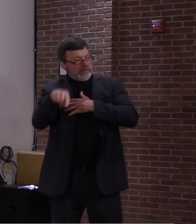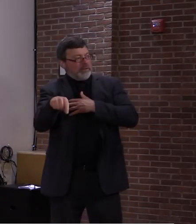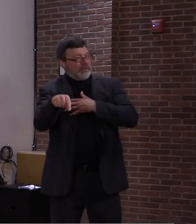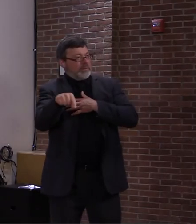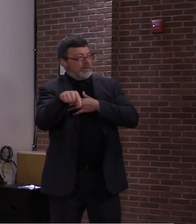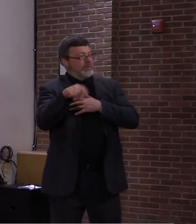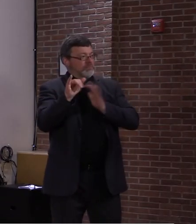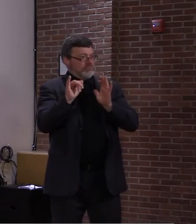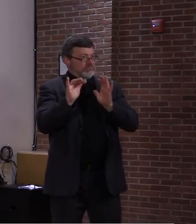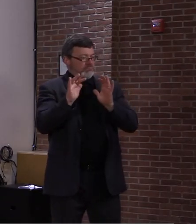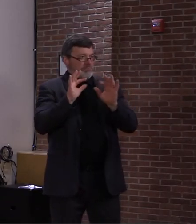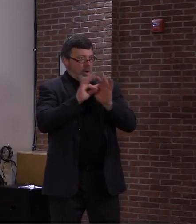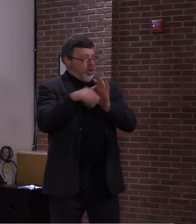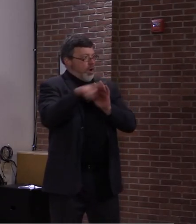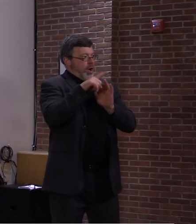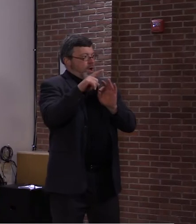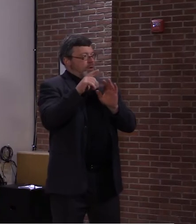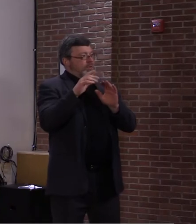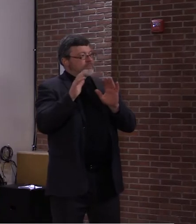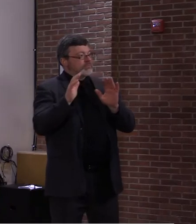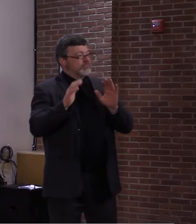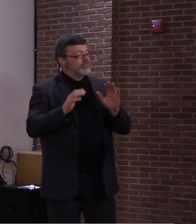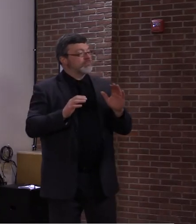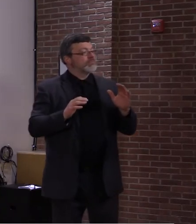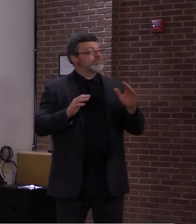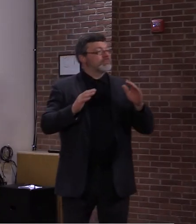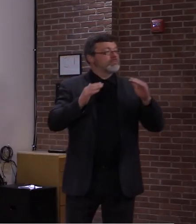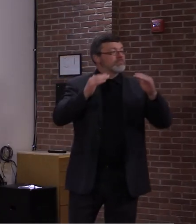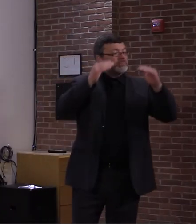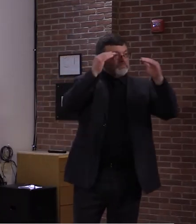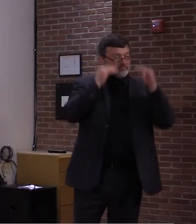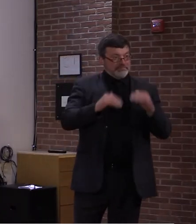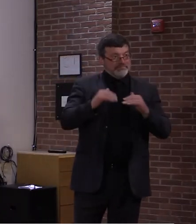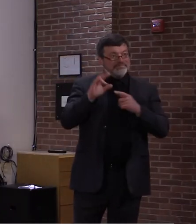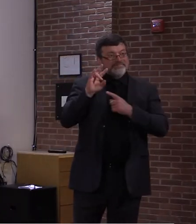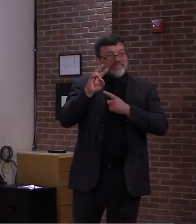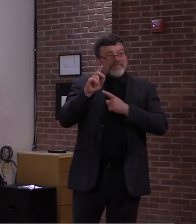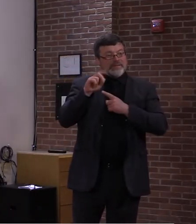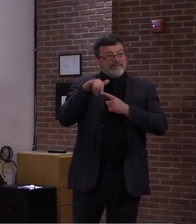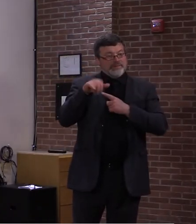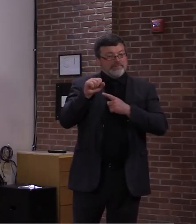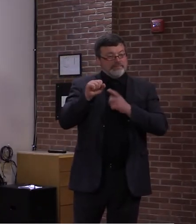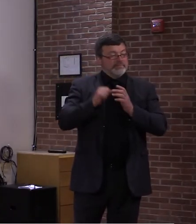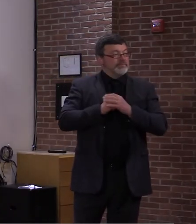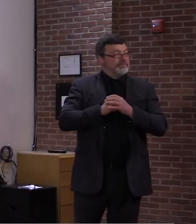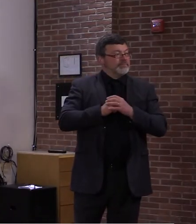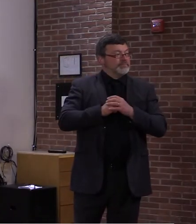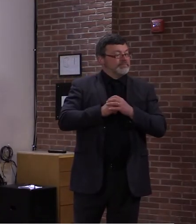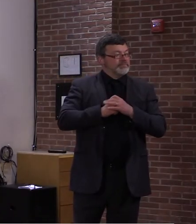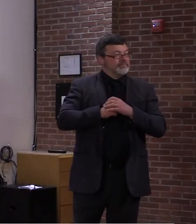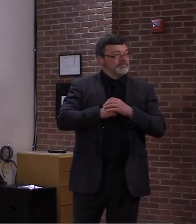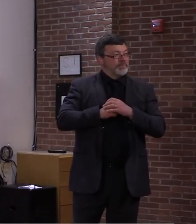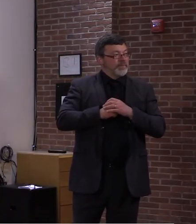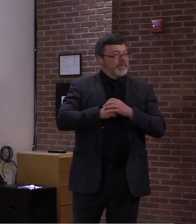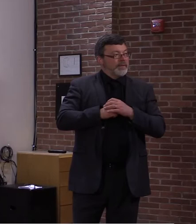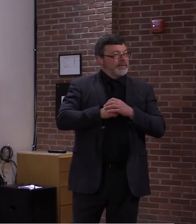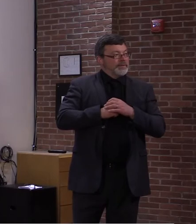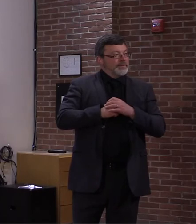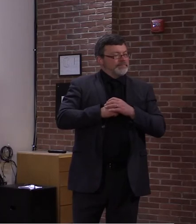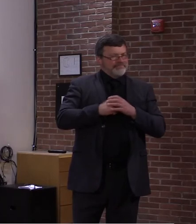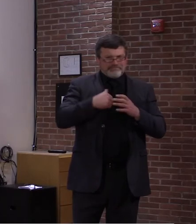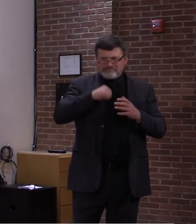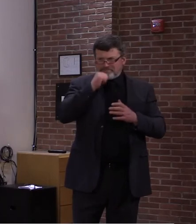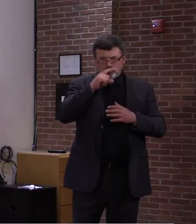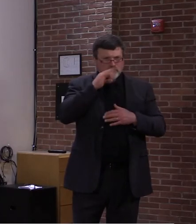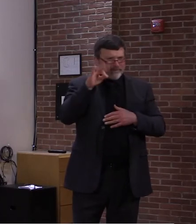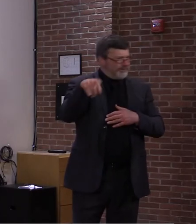Thank you, Governor. Can you hear me okay? We can. My apologies if I repeat some of the questions you've already answered